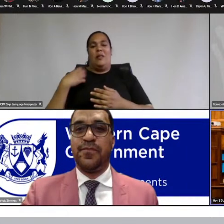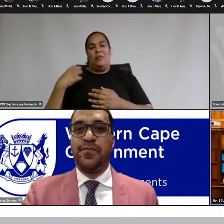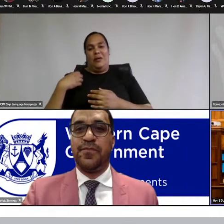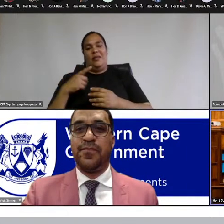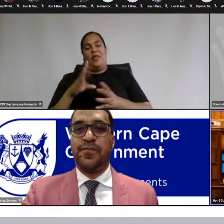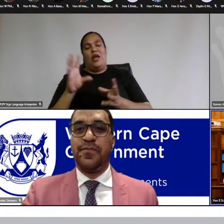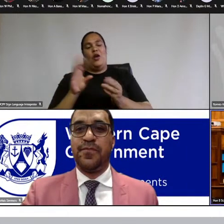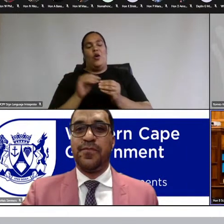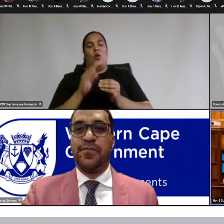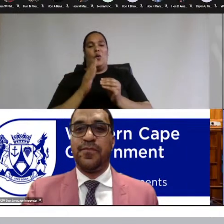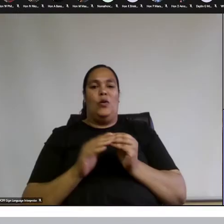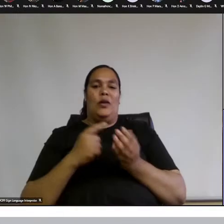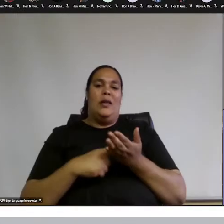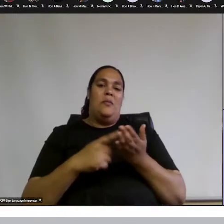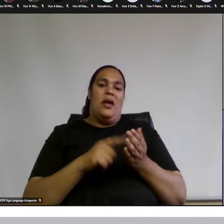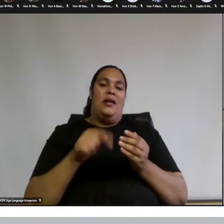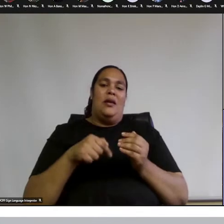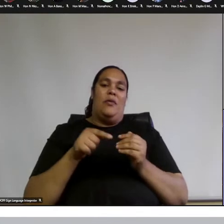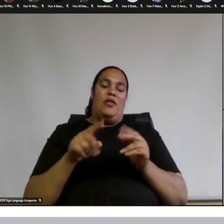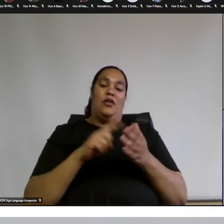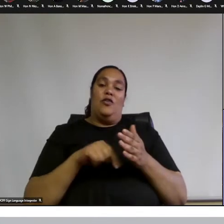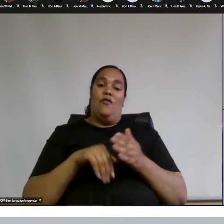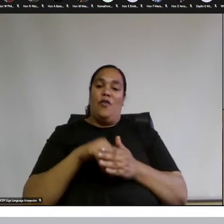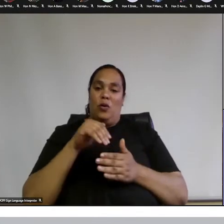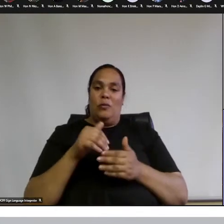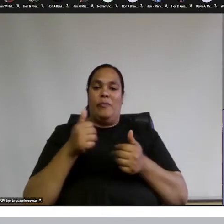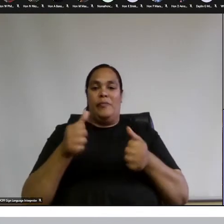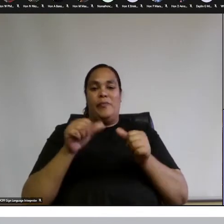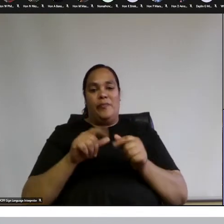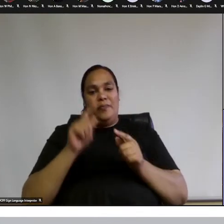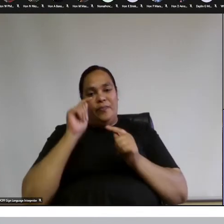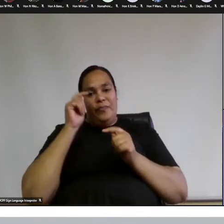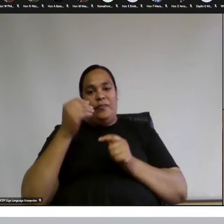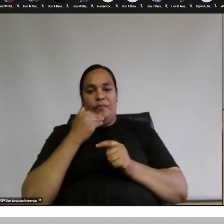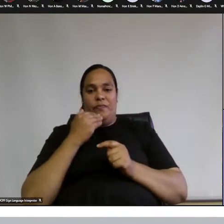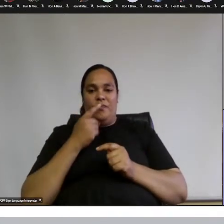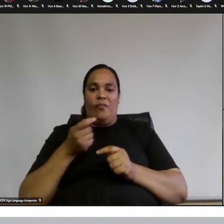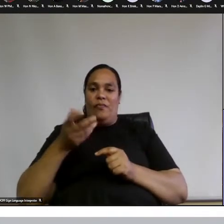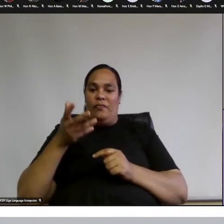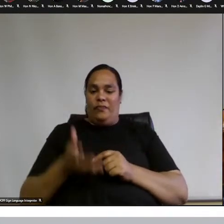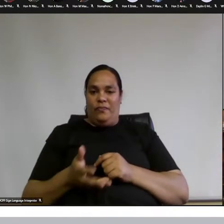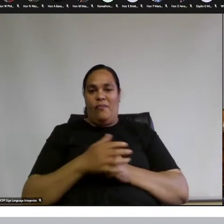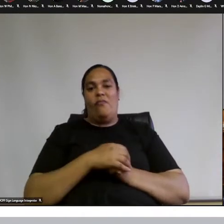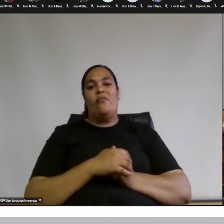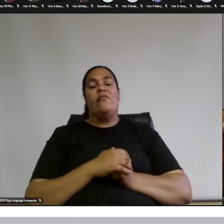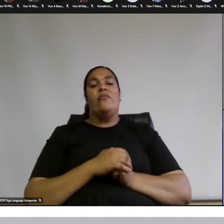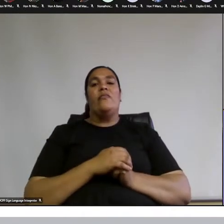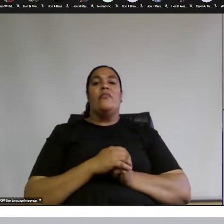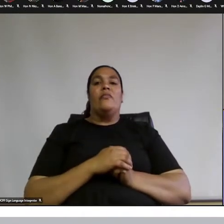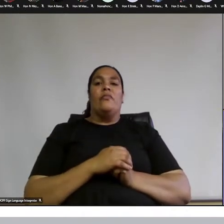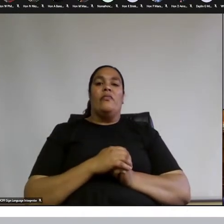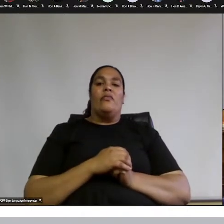That concludes the debate on this vote. I now recognise the Speaker.